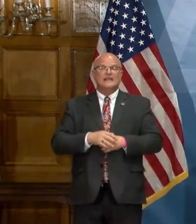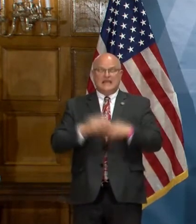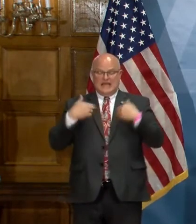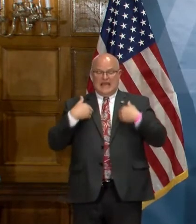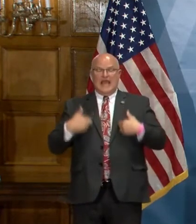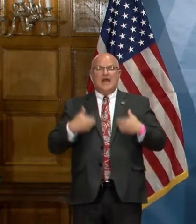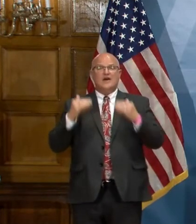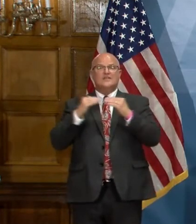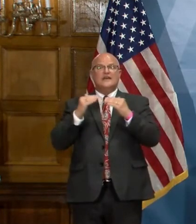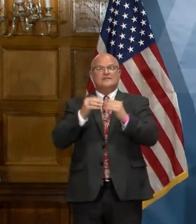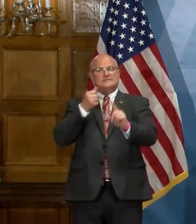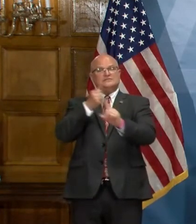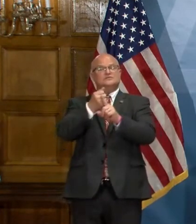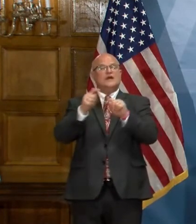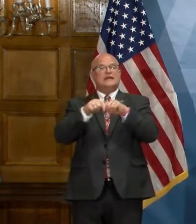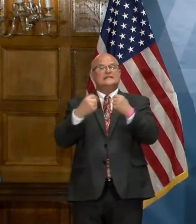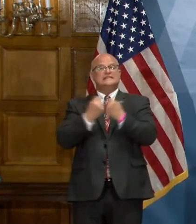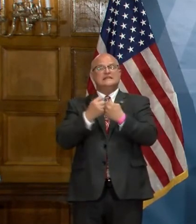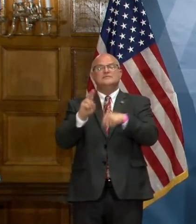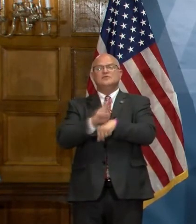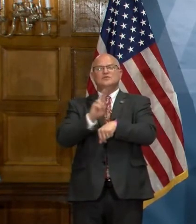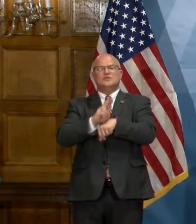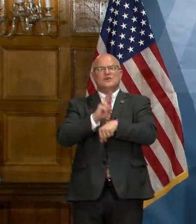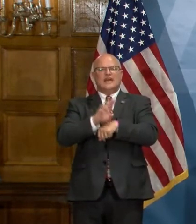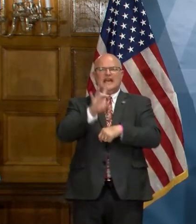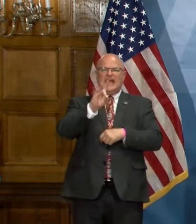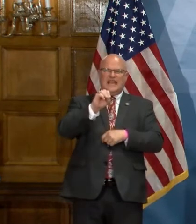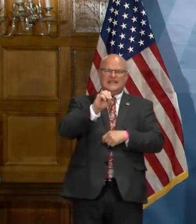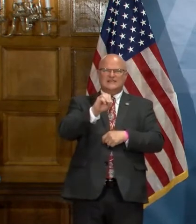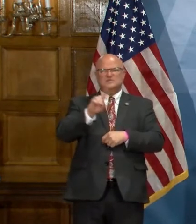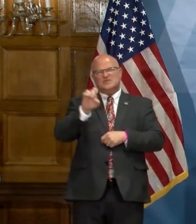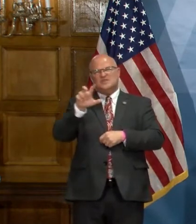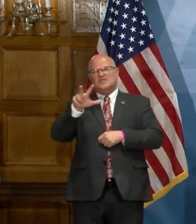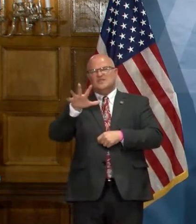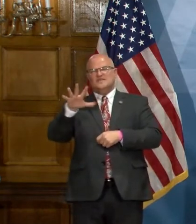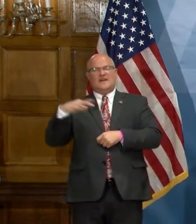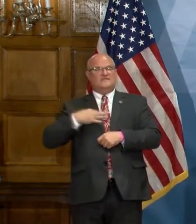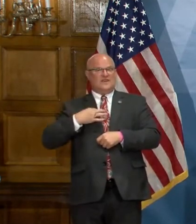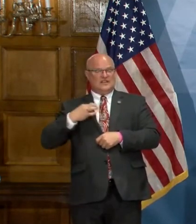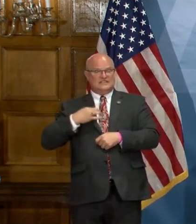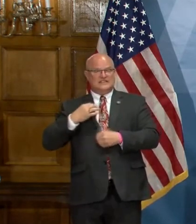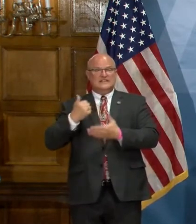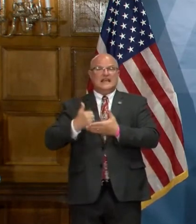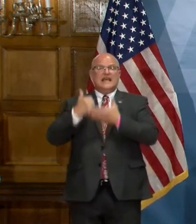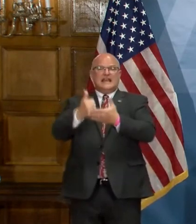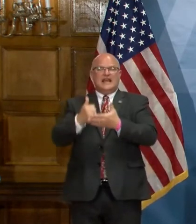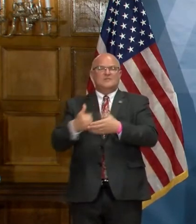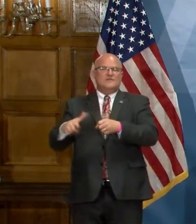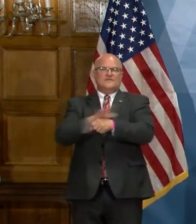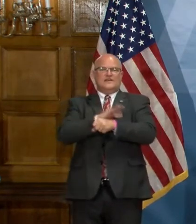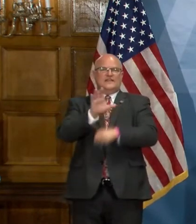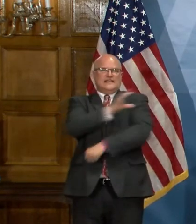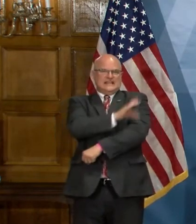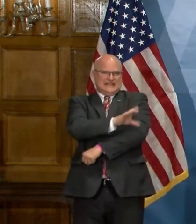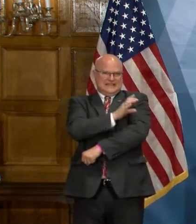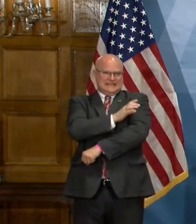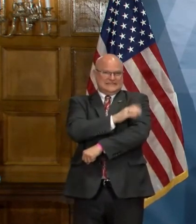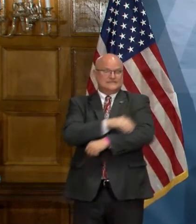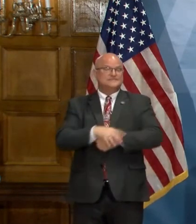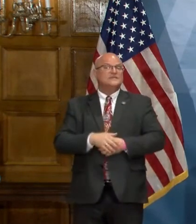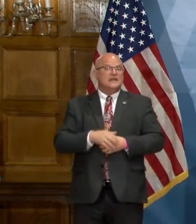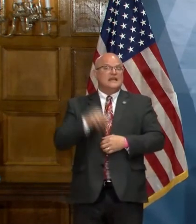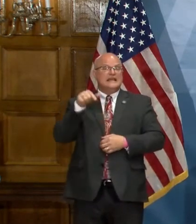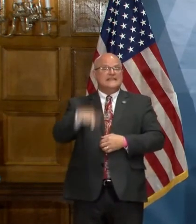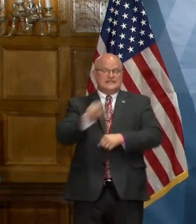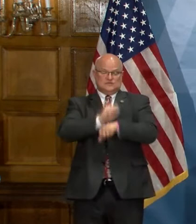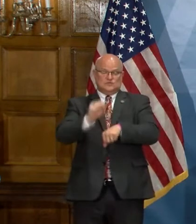strike teams also utilize 80 to 135 volunteers that help staff these clinics. As a result of